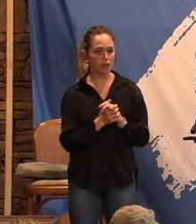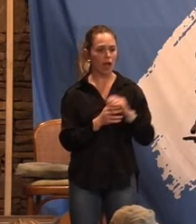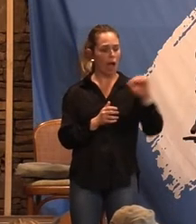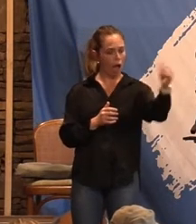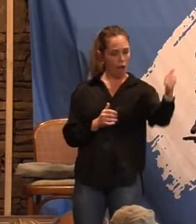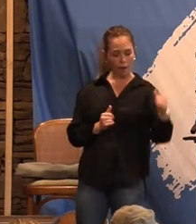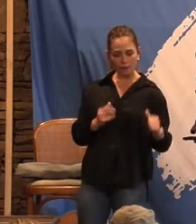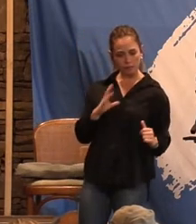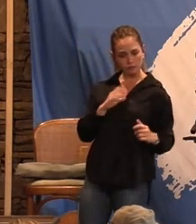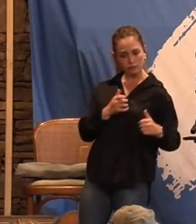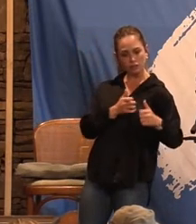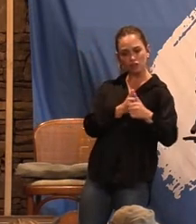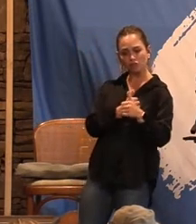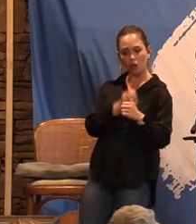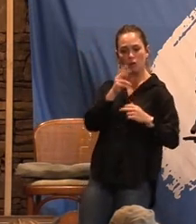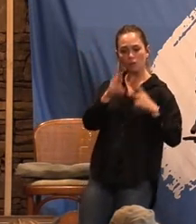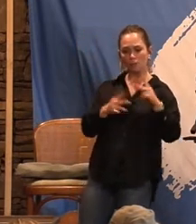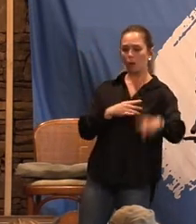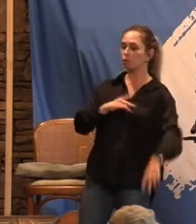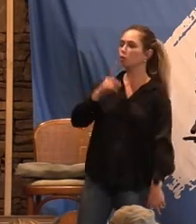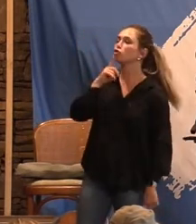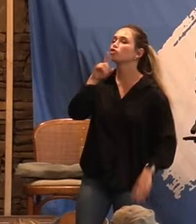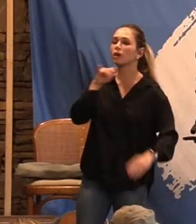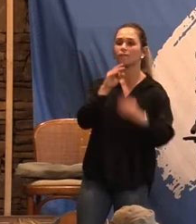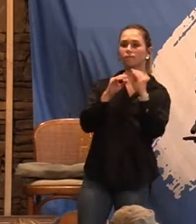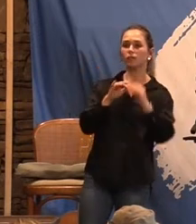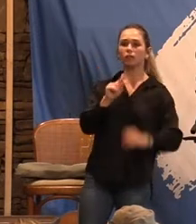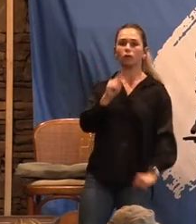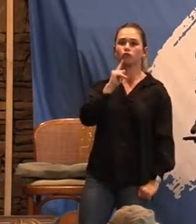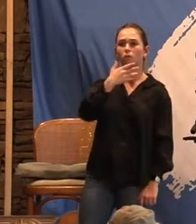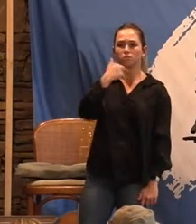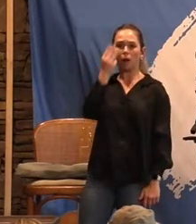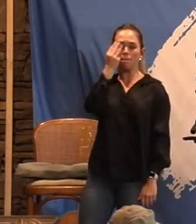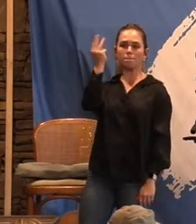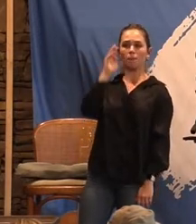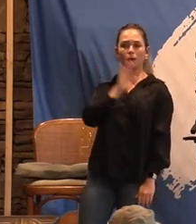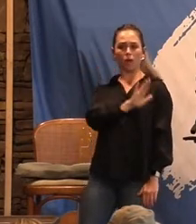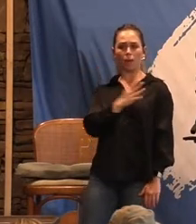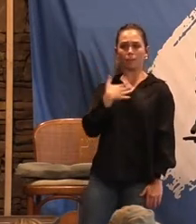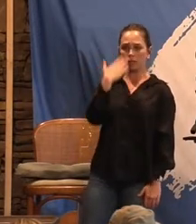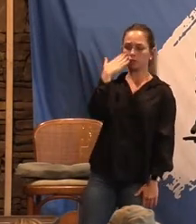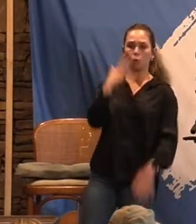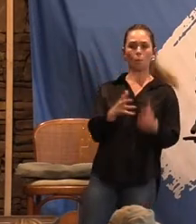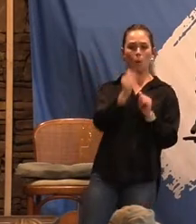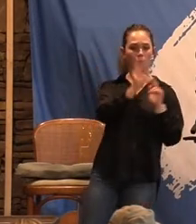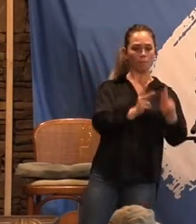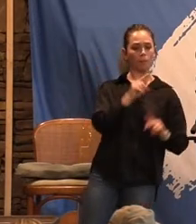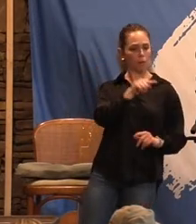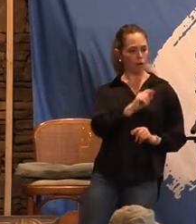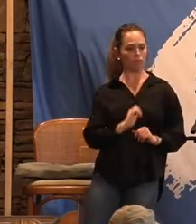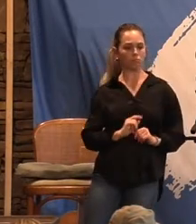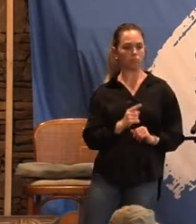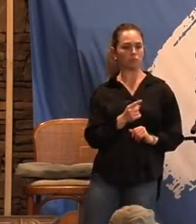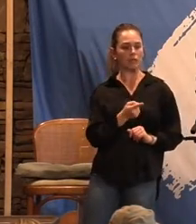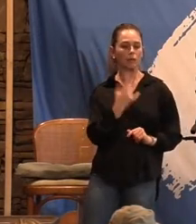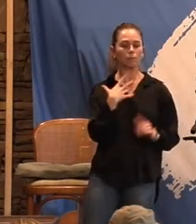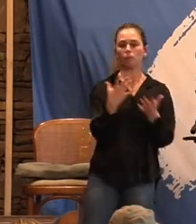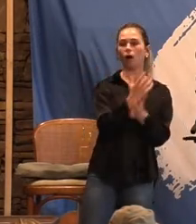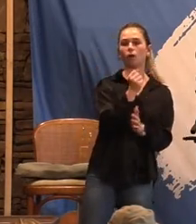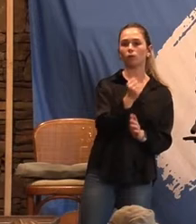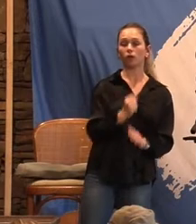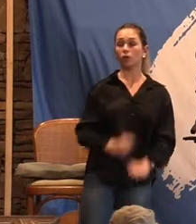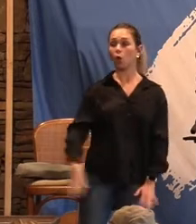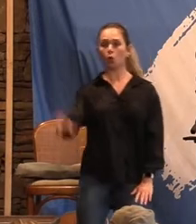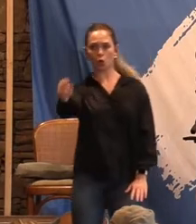Angantyr's followers and supporters were sure he could figure it out. He's got the best memory. He knows the most people. He'll be able to win.